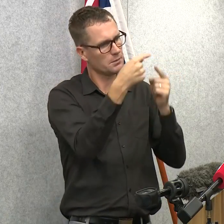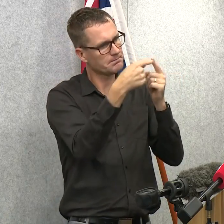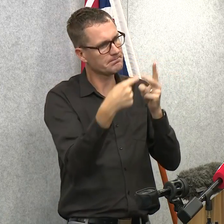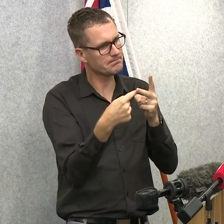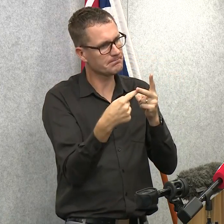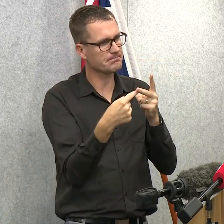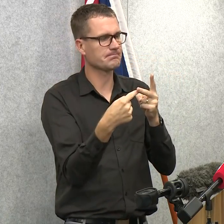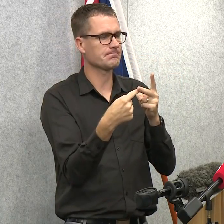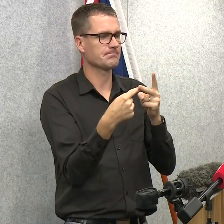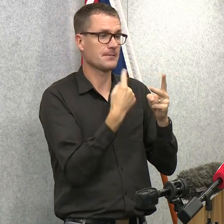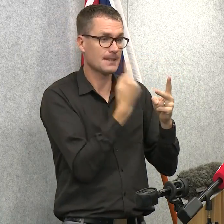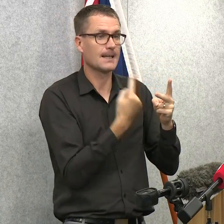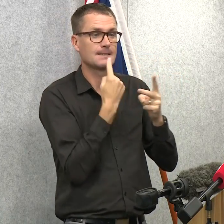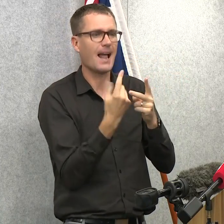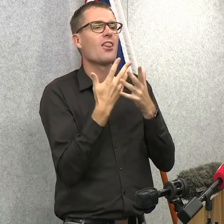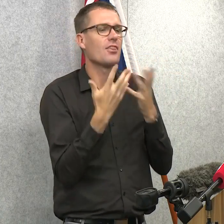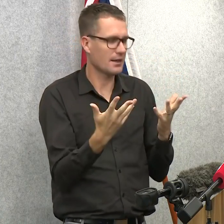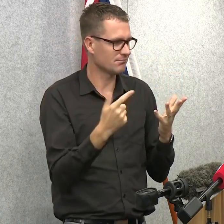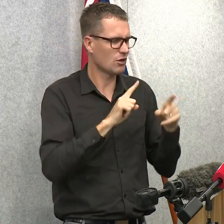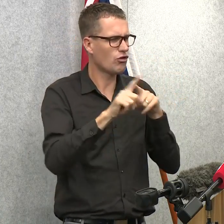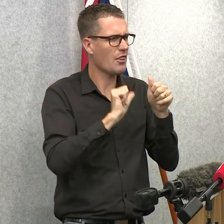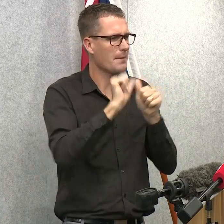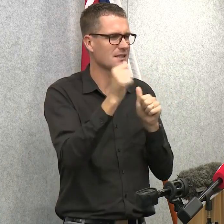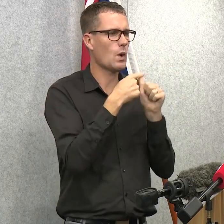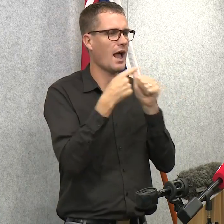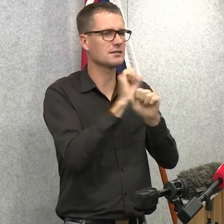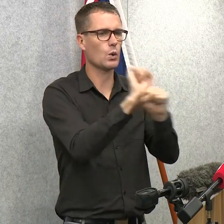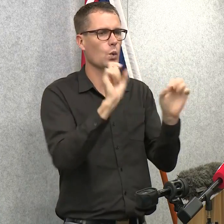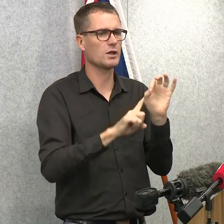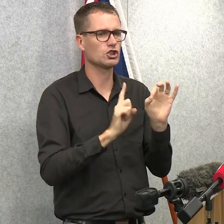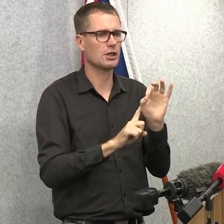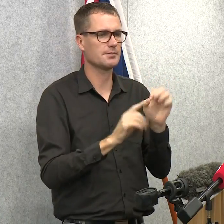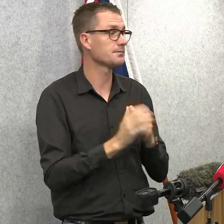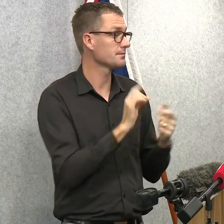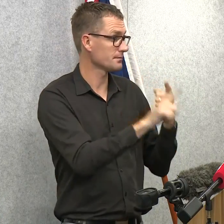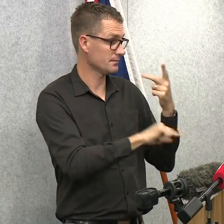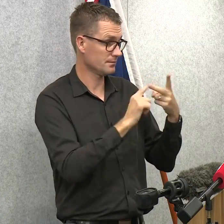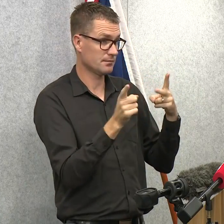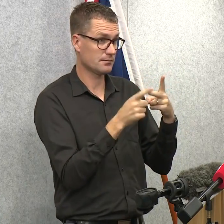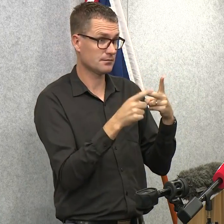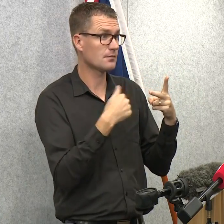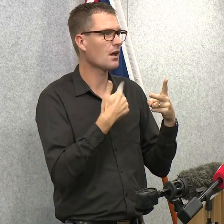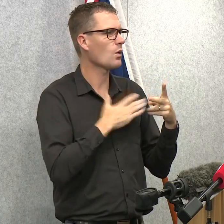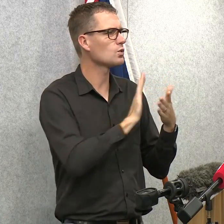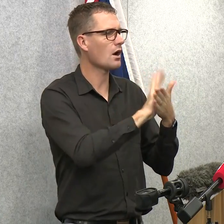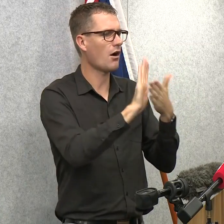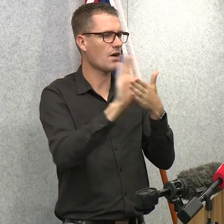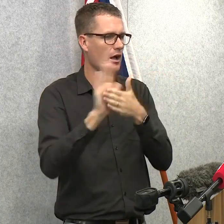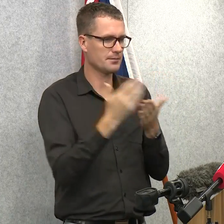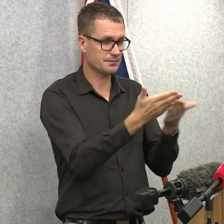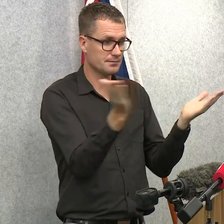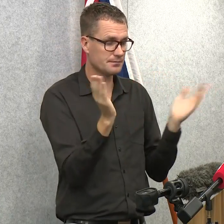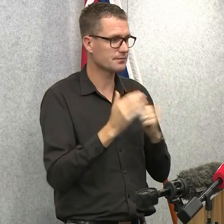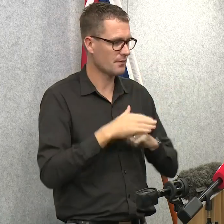do everything I can to answer your questions. The second point I just want to give some clarity to is